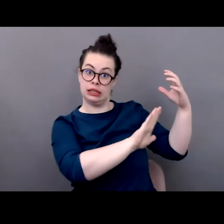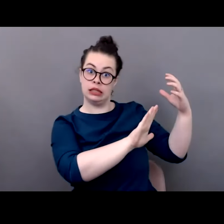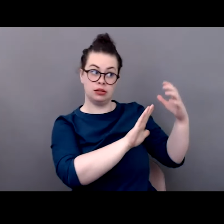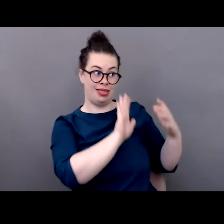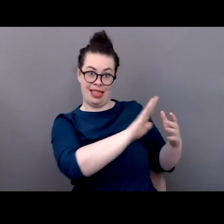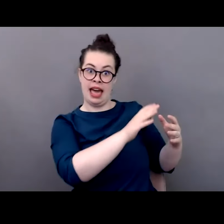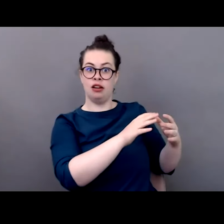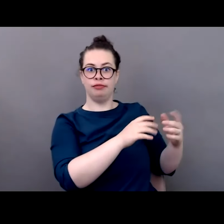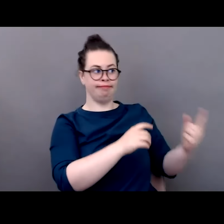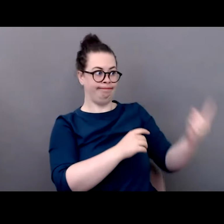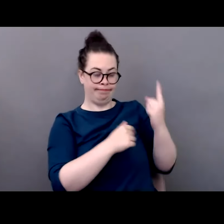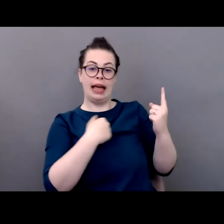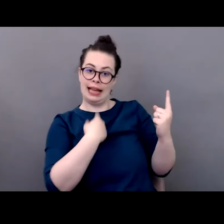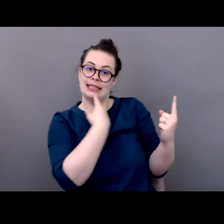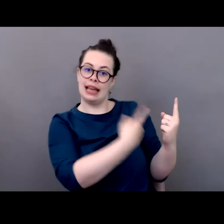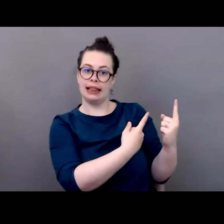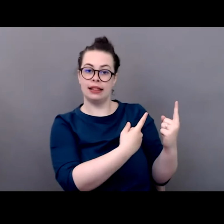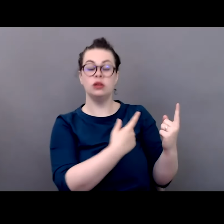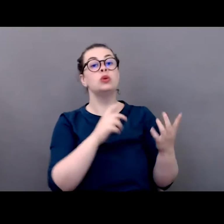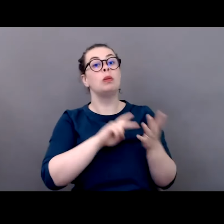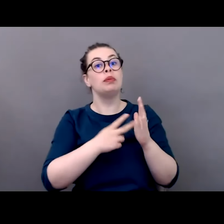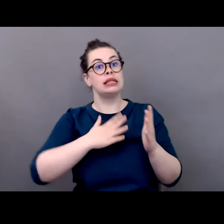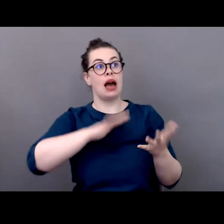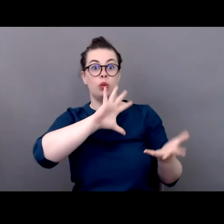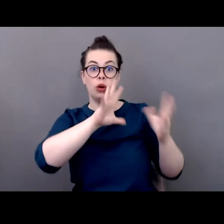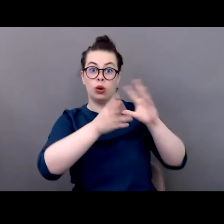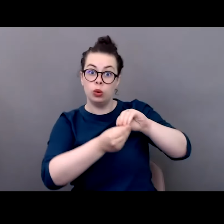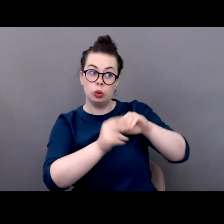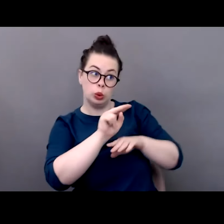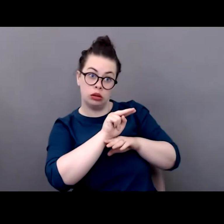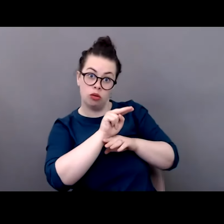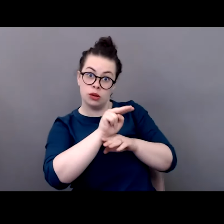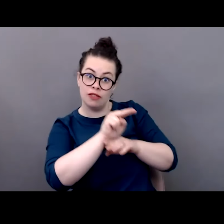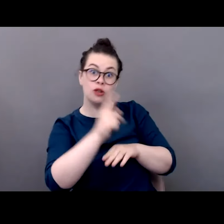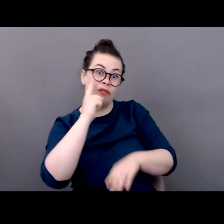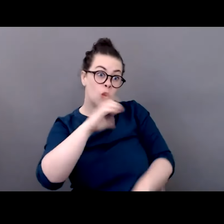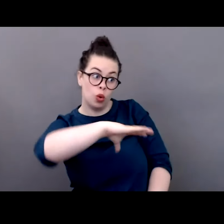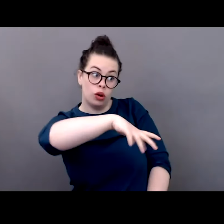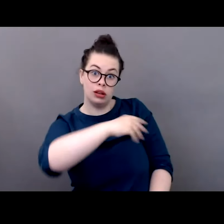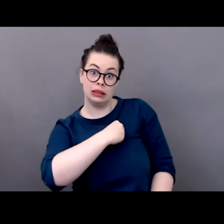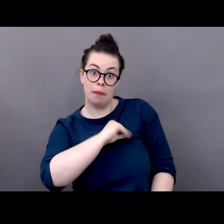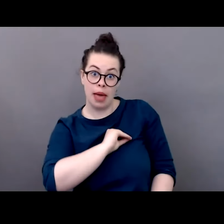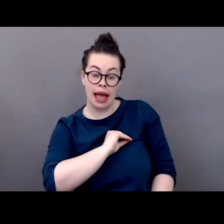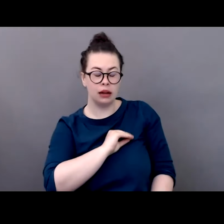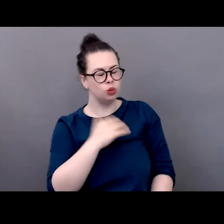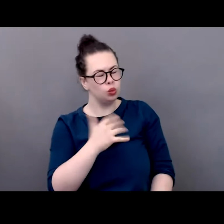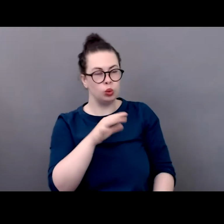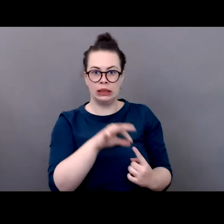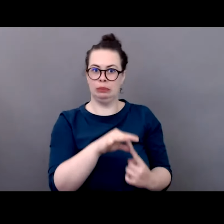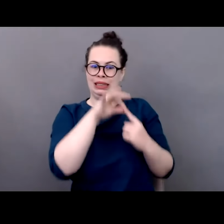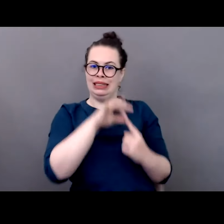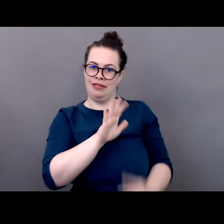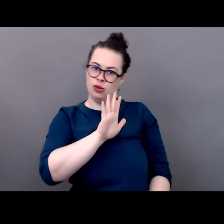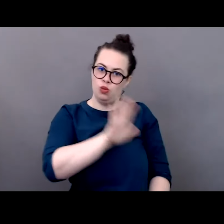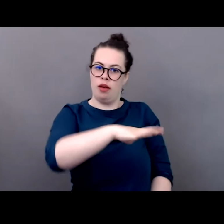to Spain, and that have been well tailored concerning issues in relation to the rights of persons